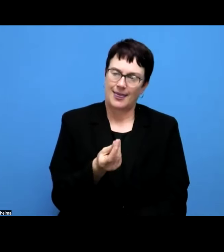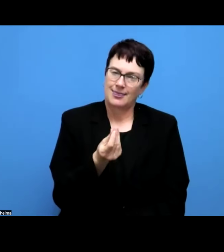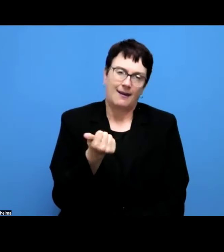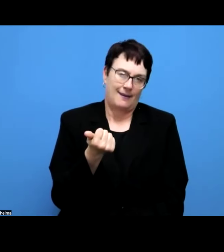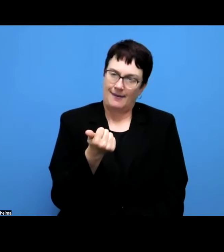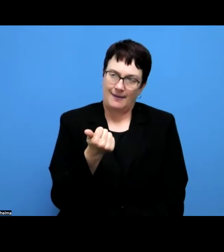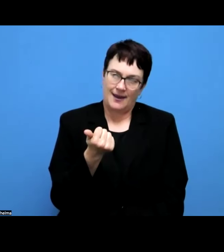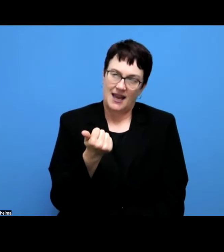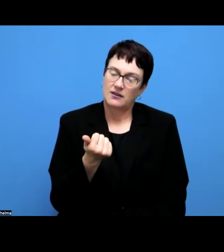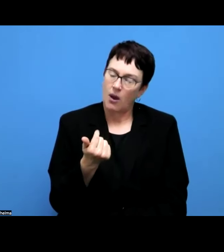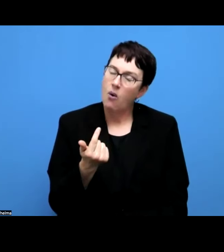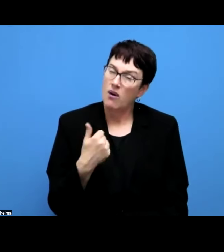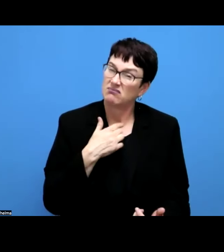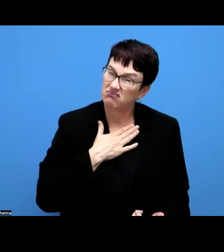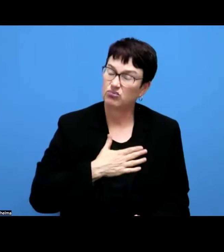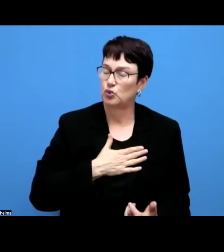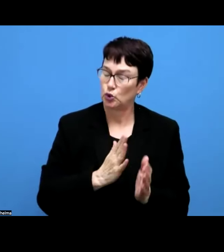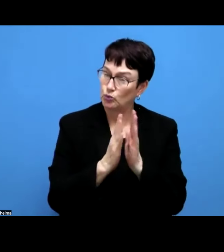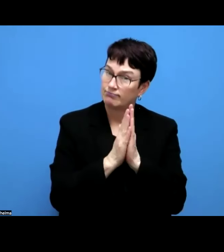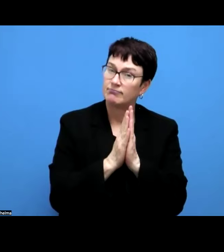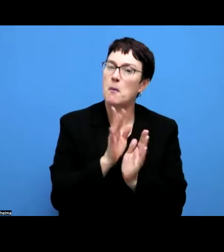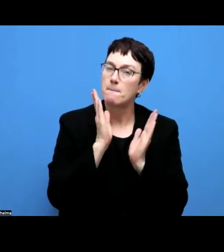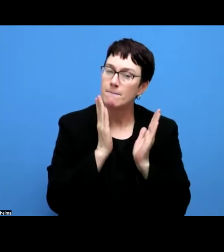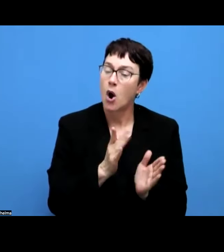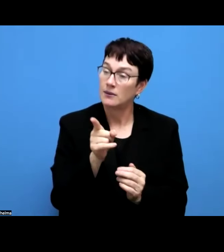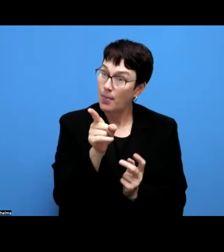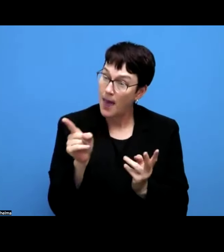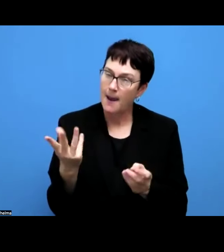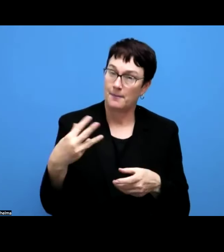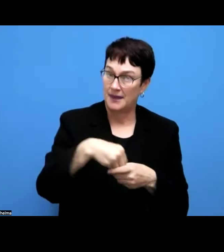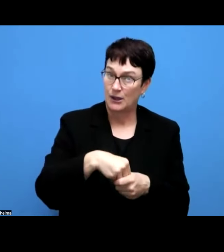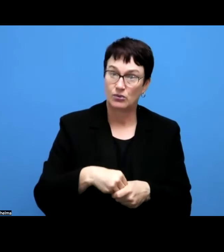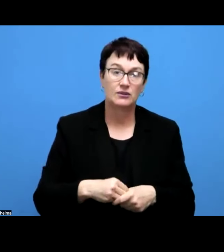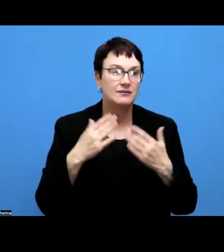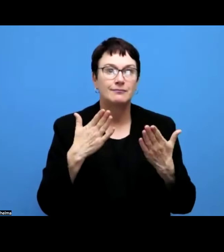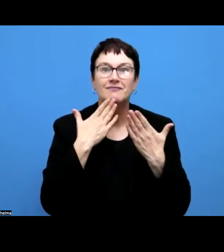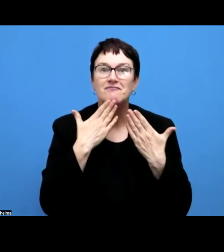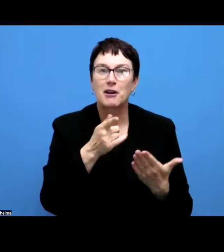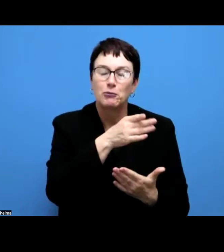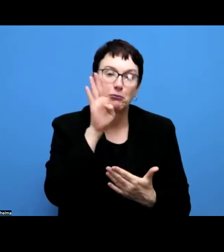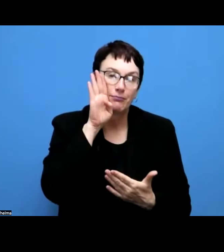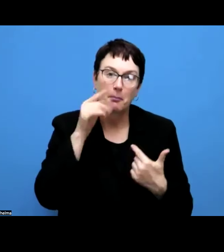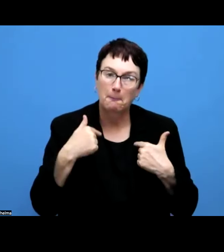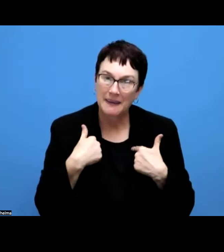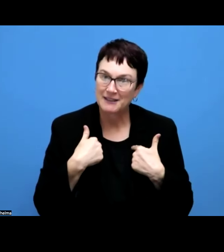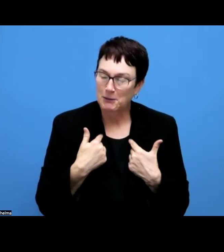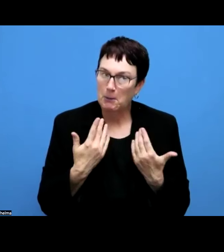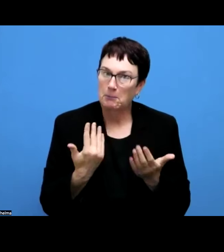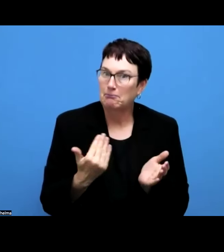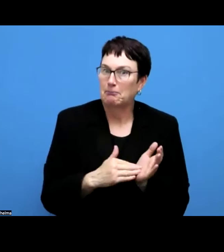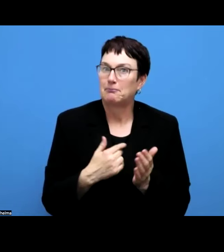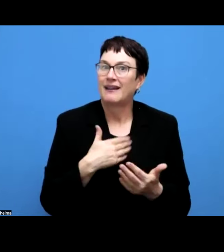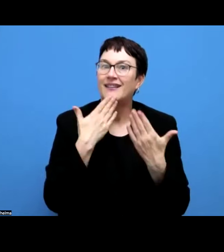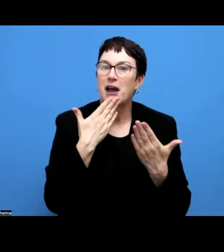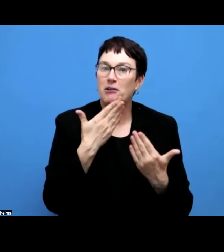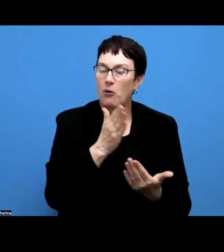much for listening to me. I'm looking forward to listening to all the other great speakers, and that's it for me. Thank you. Thank